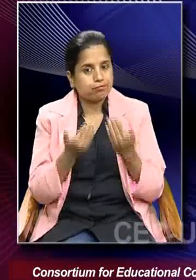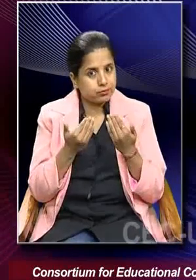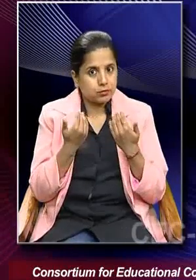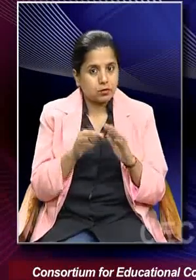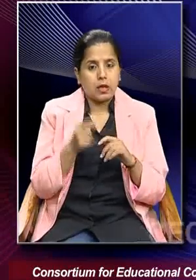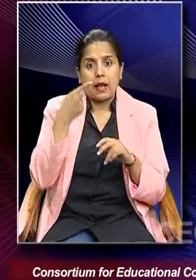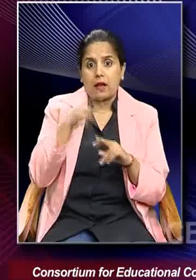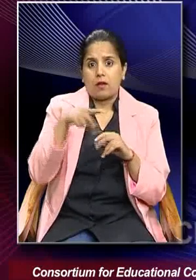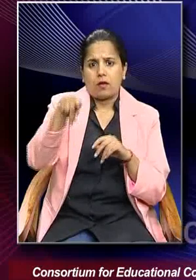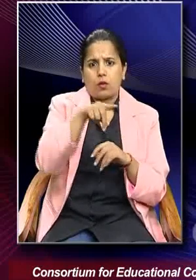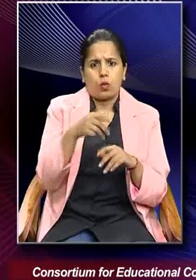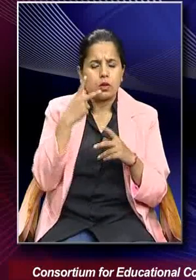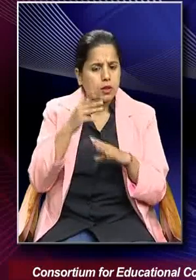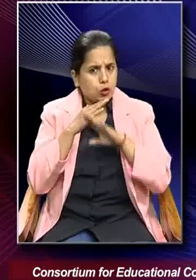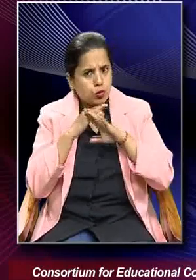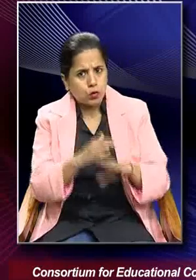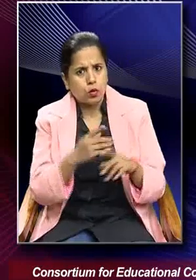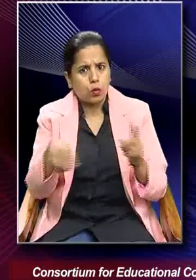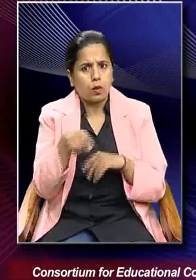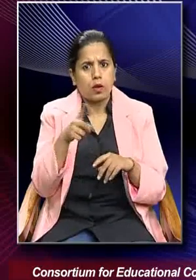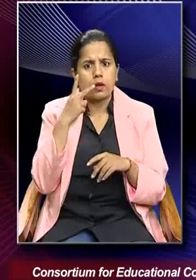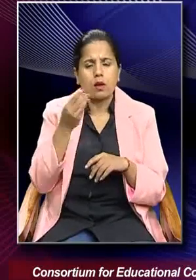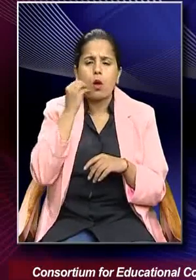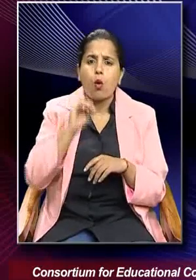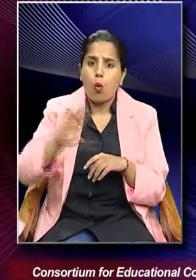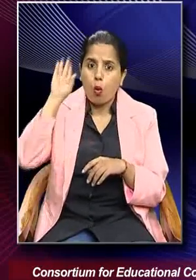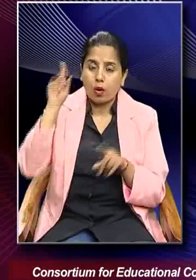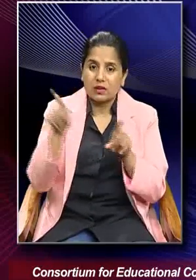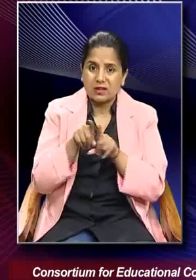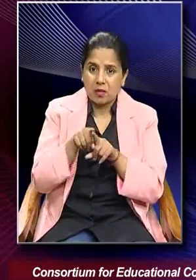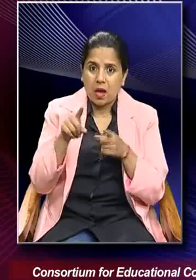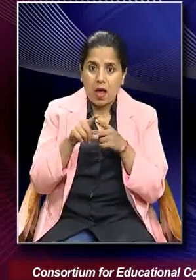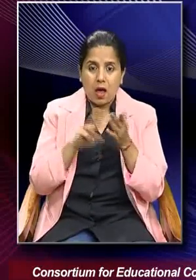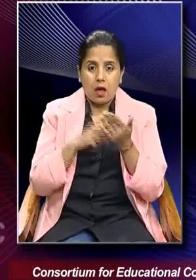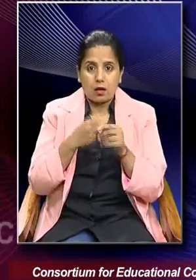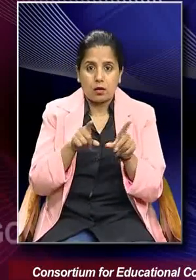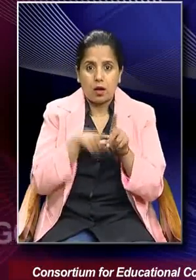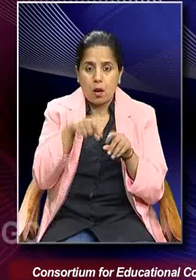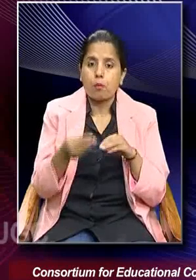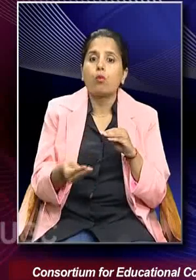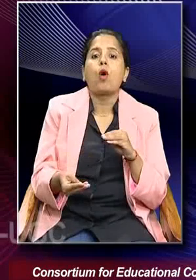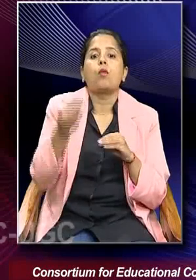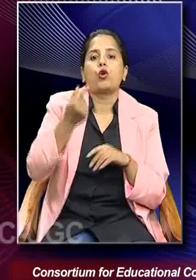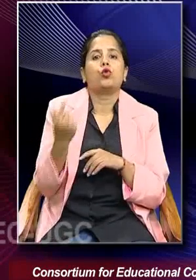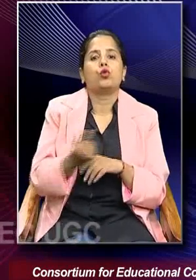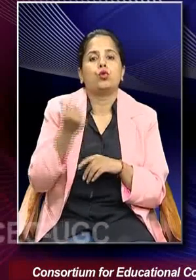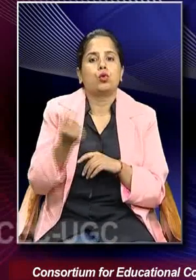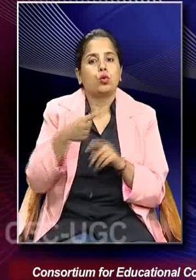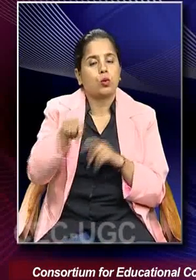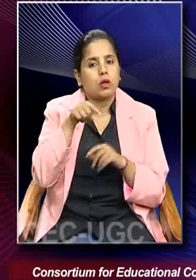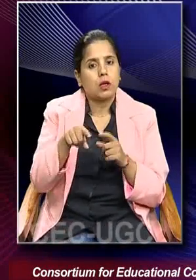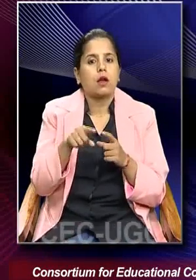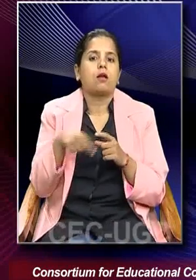this security pertains to the conventional form of energy, then it leads to more and more of use of energy, leads to